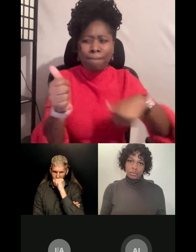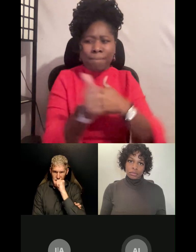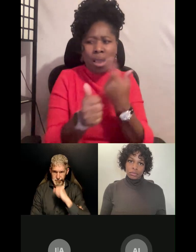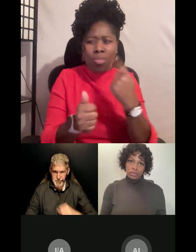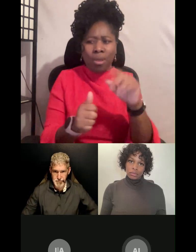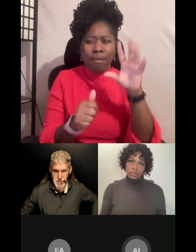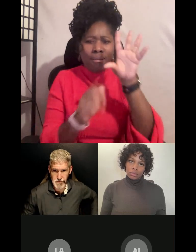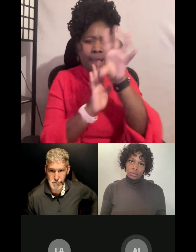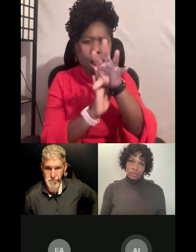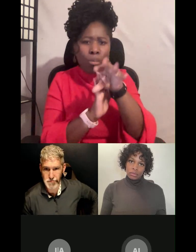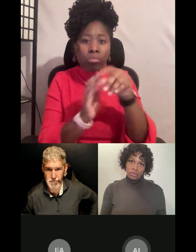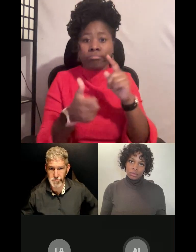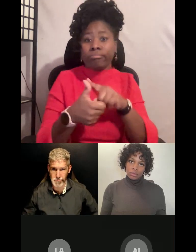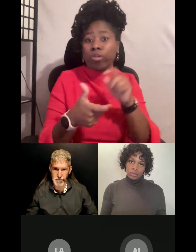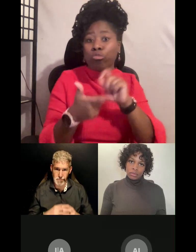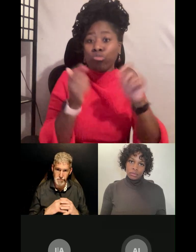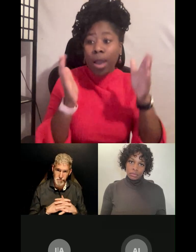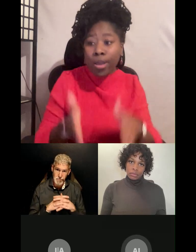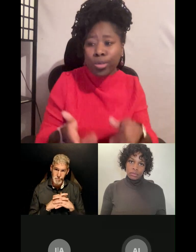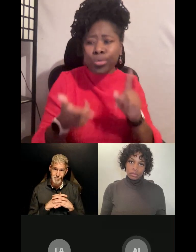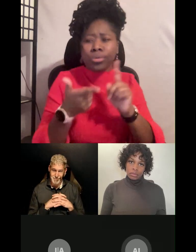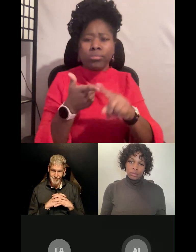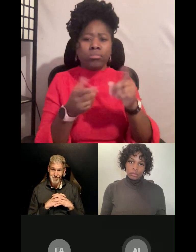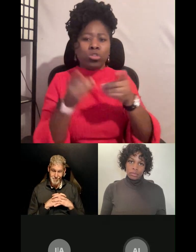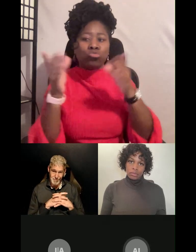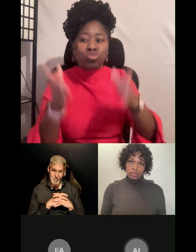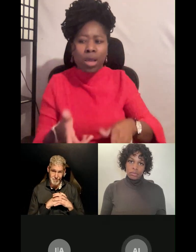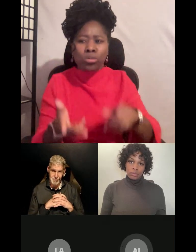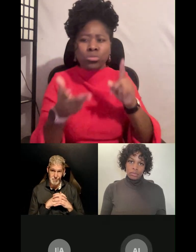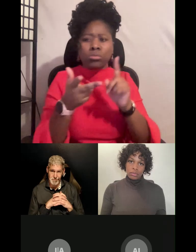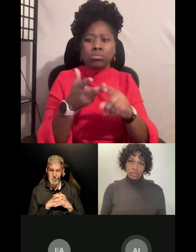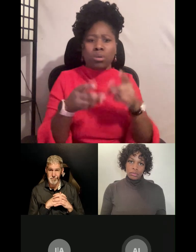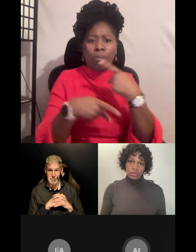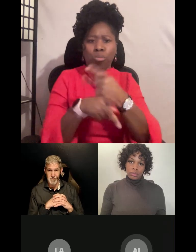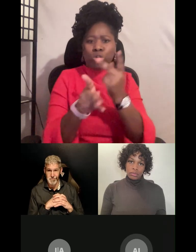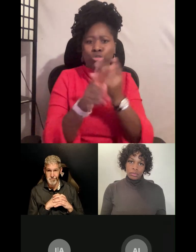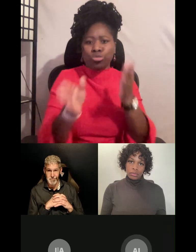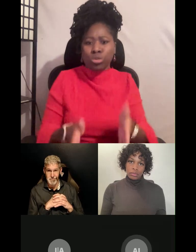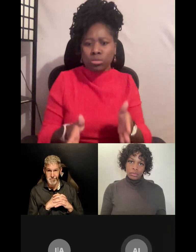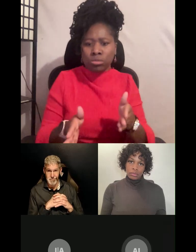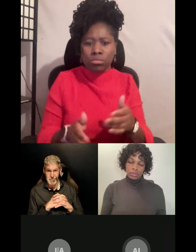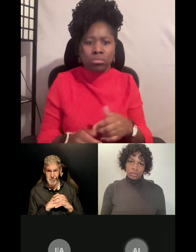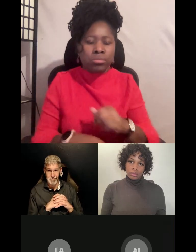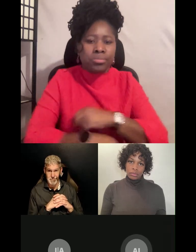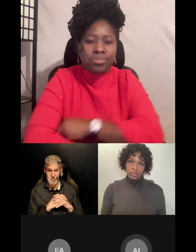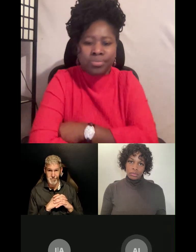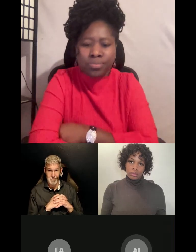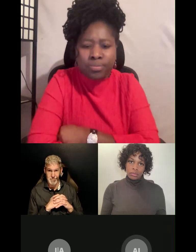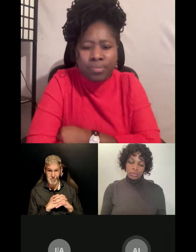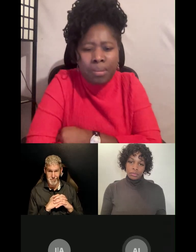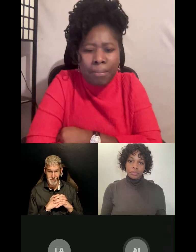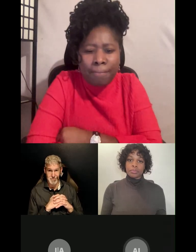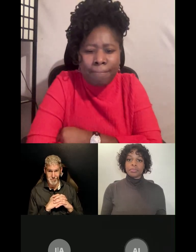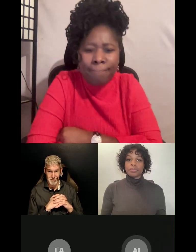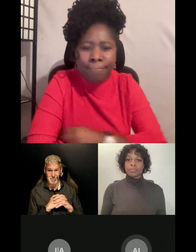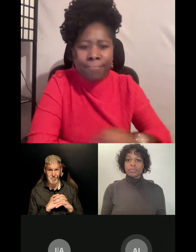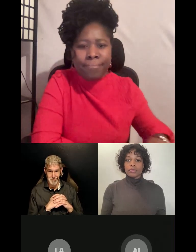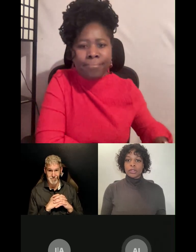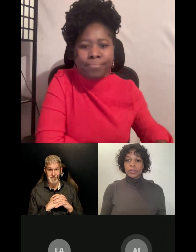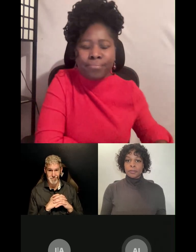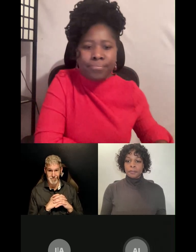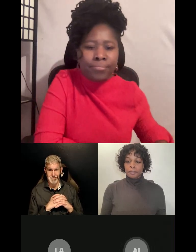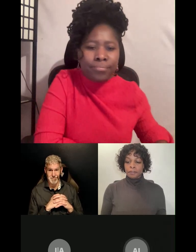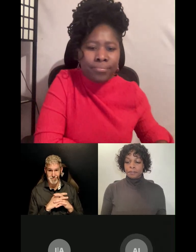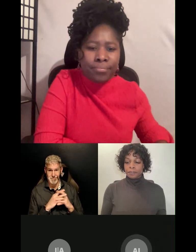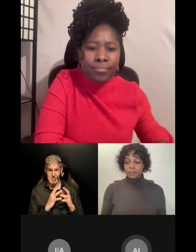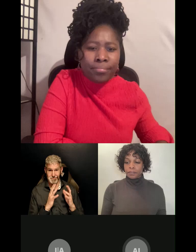making more opportunities for deaf people behind the camera, writers, directors,